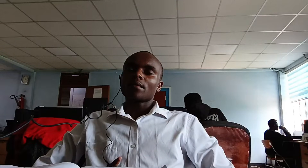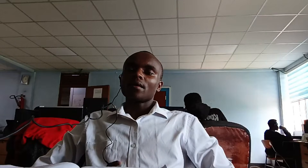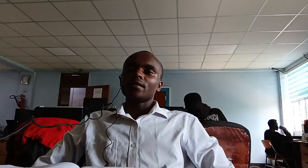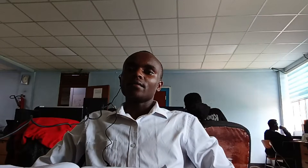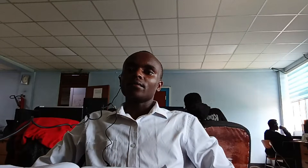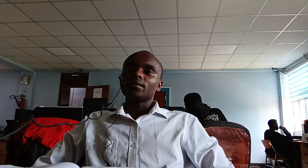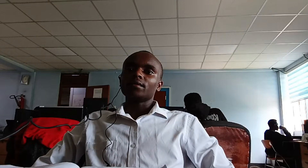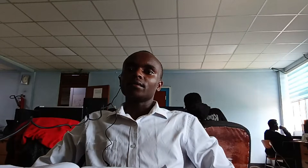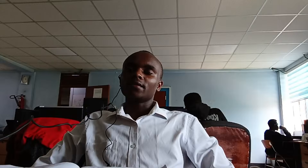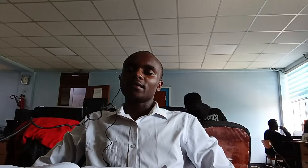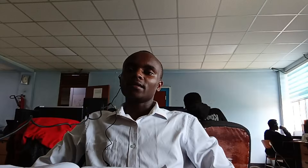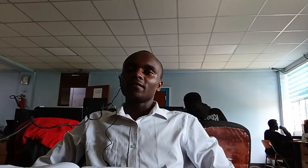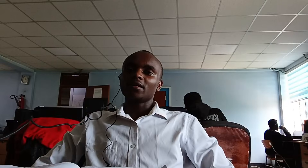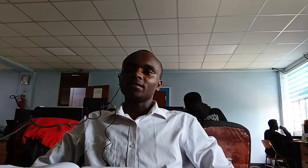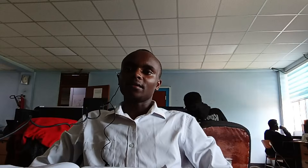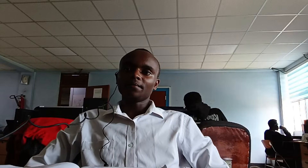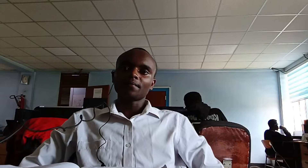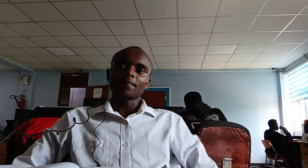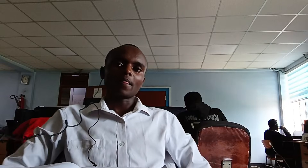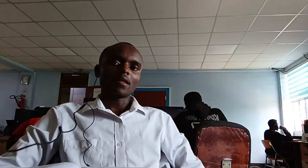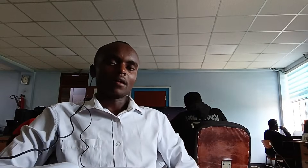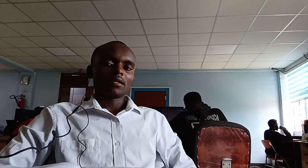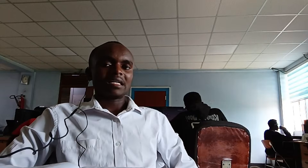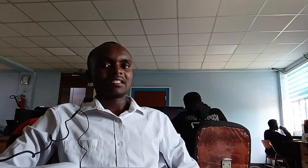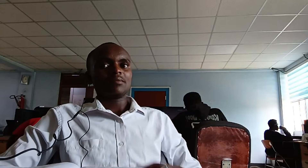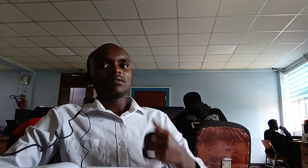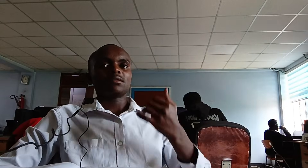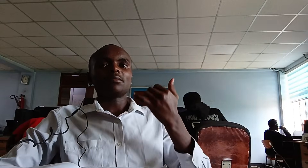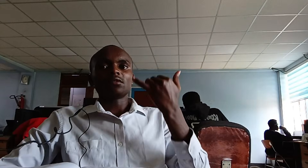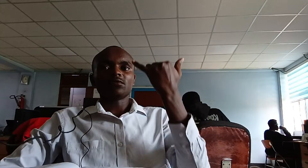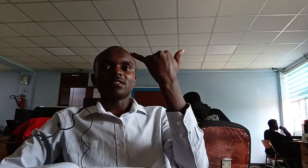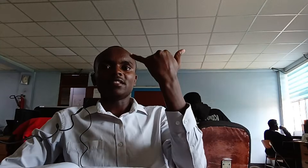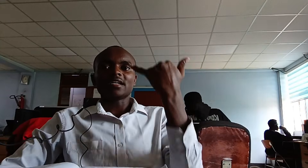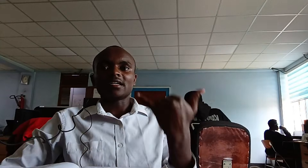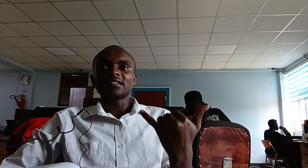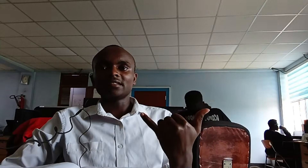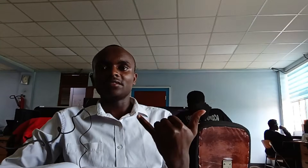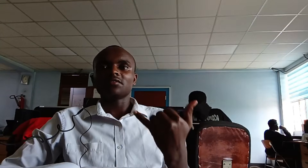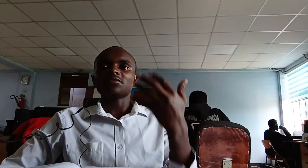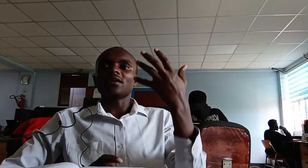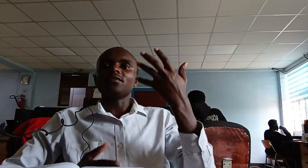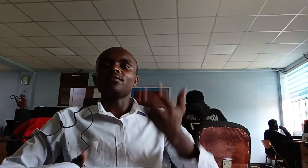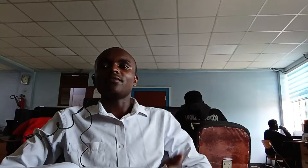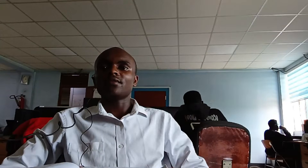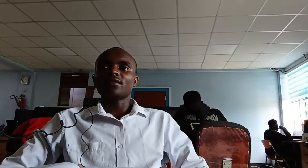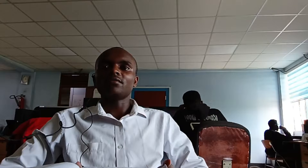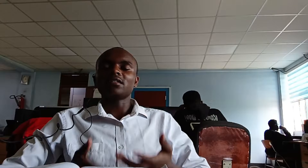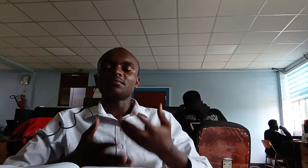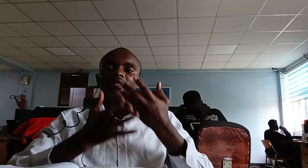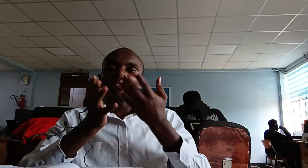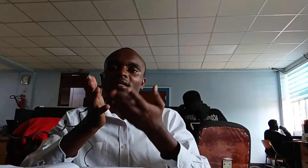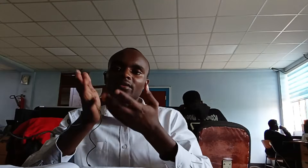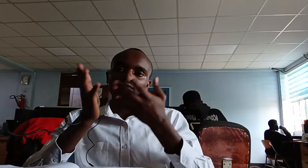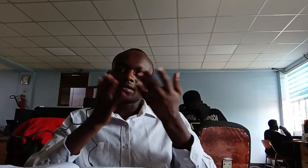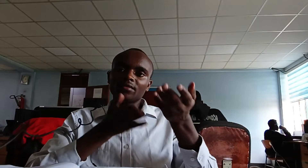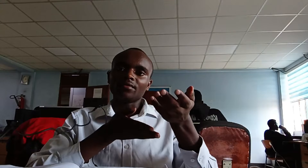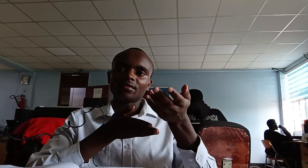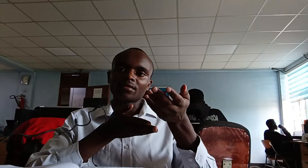in the what in the deaf culture, someone who is young is also a youth. You can't be young and you're not a youth.